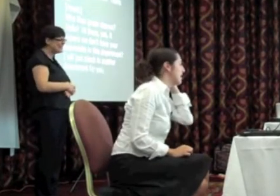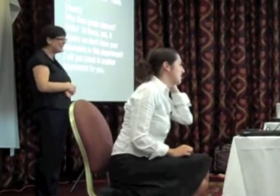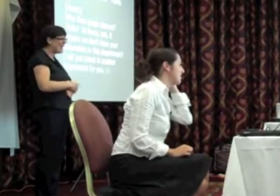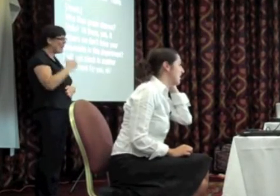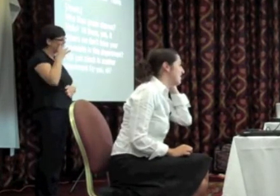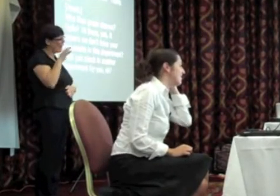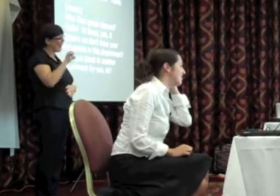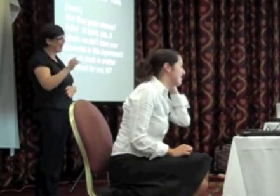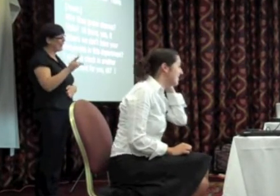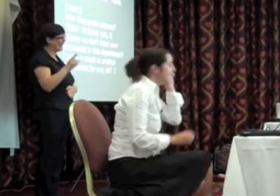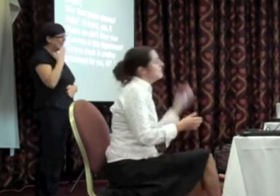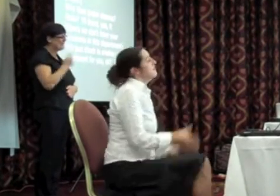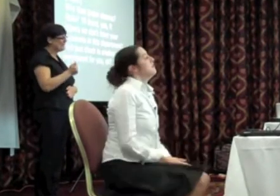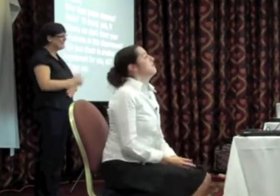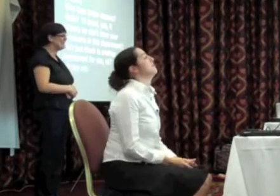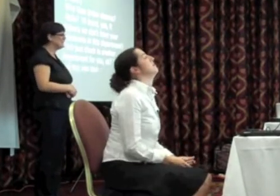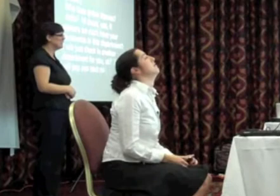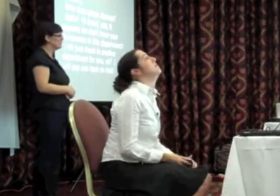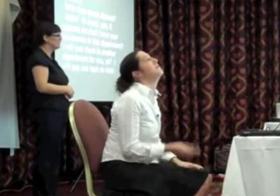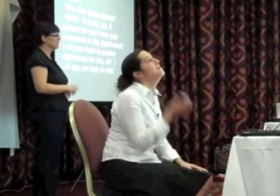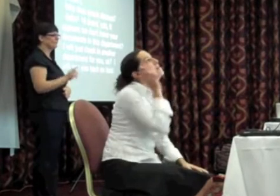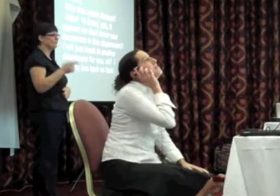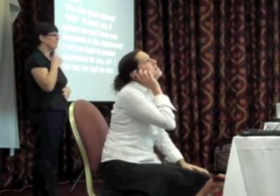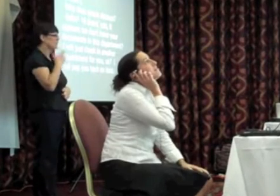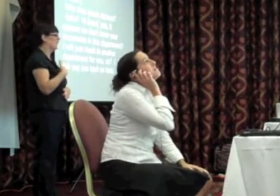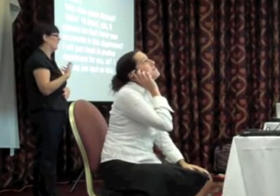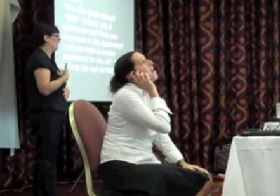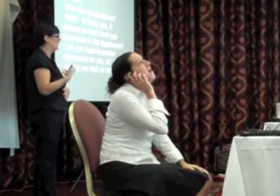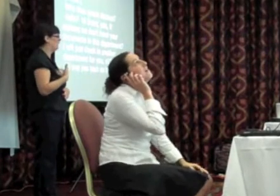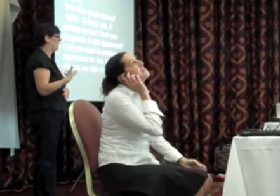I'll pop you back on hold.